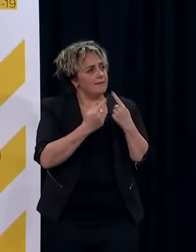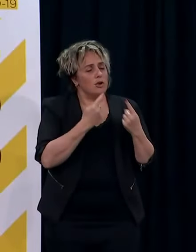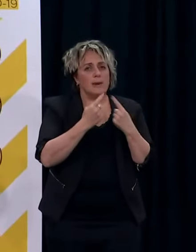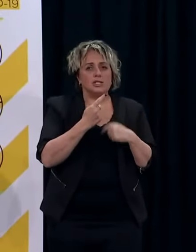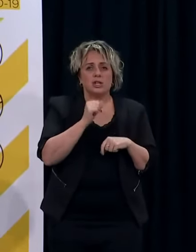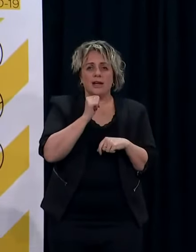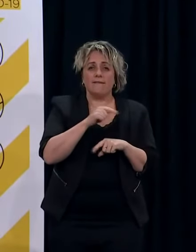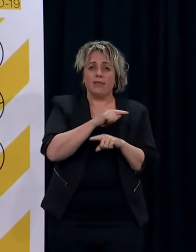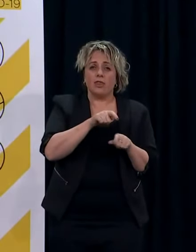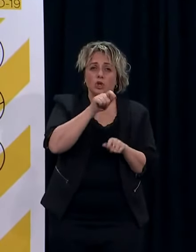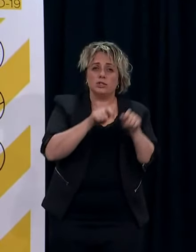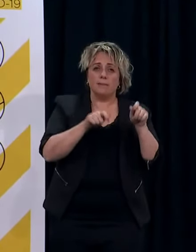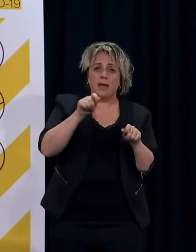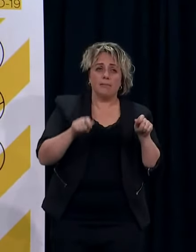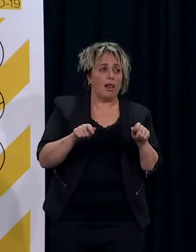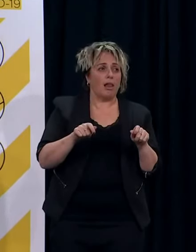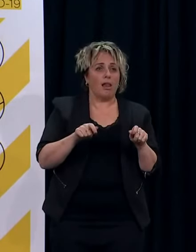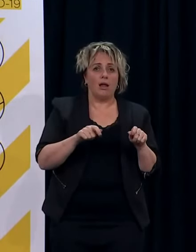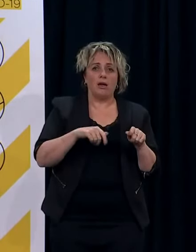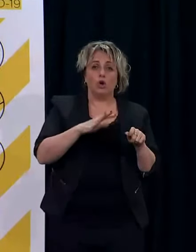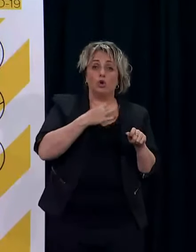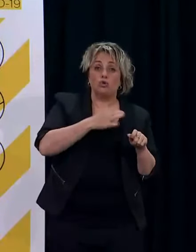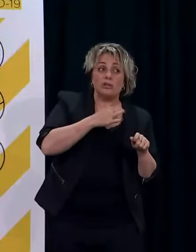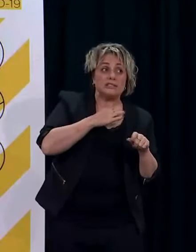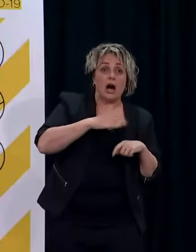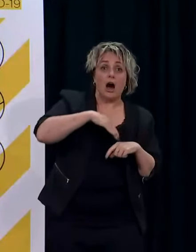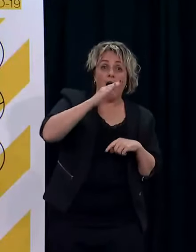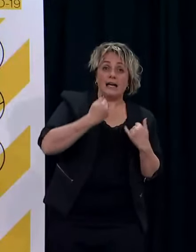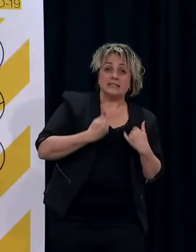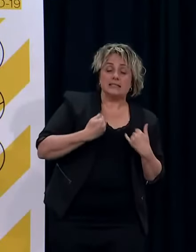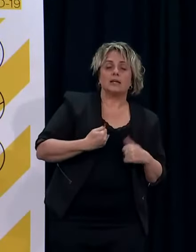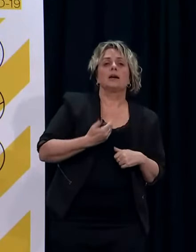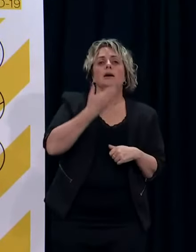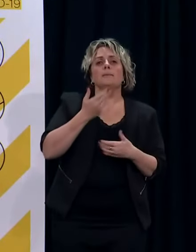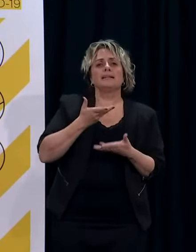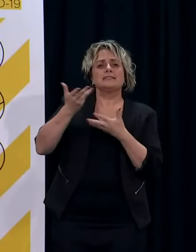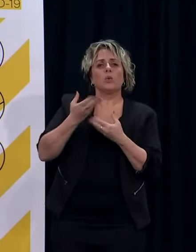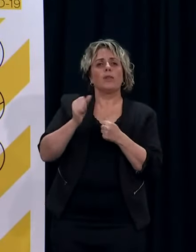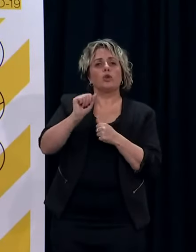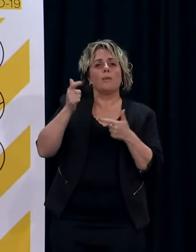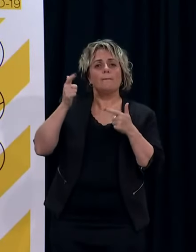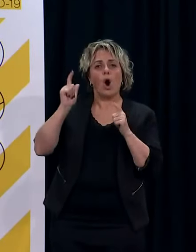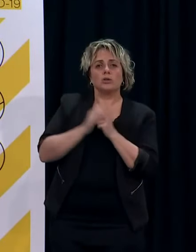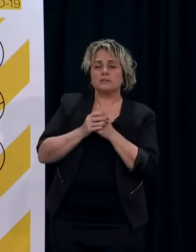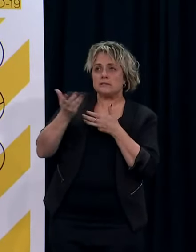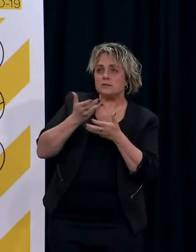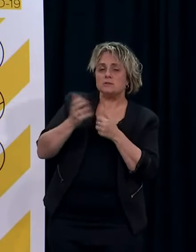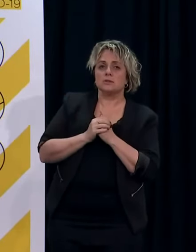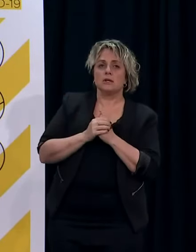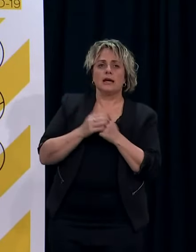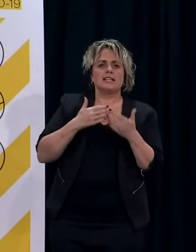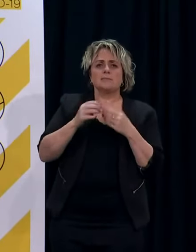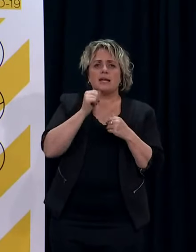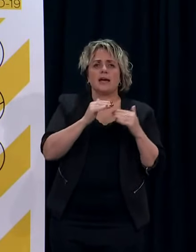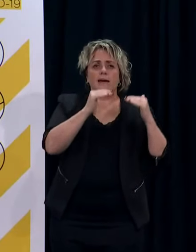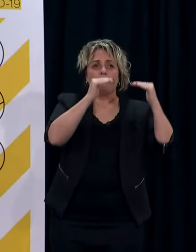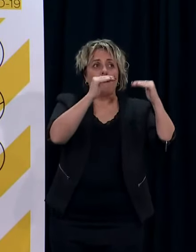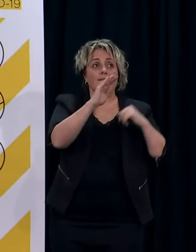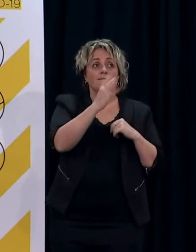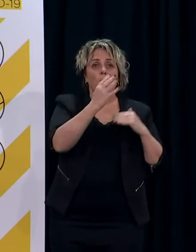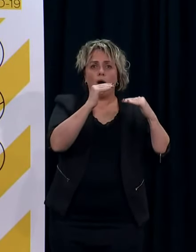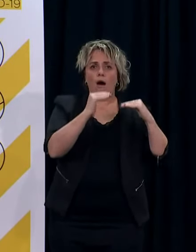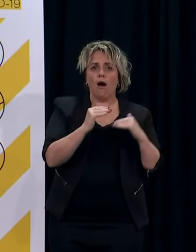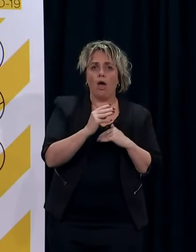Dr. Look, I think people should talk to their employer. However, it's, as the Prime Minister said, whether it's alert level 4 or 3, the precautions